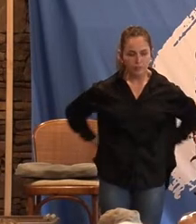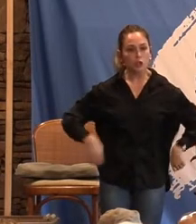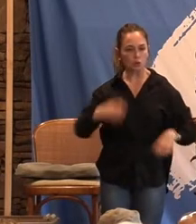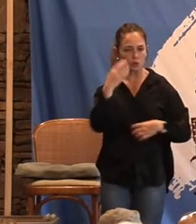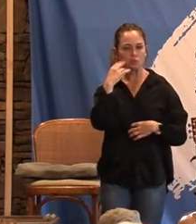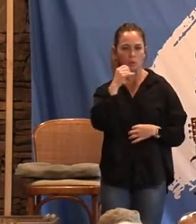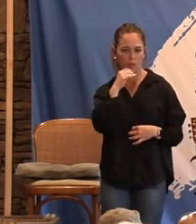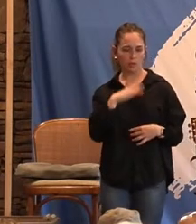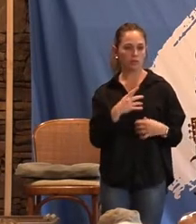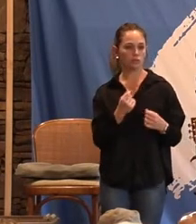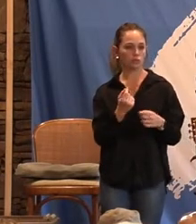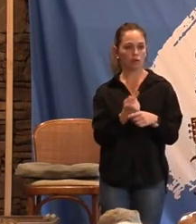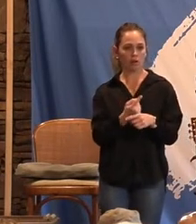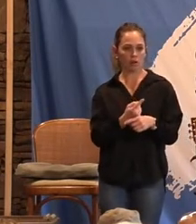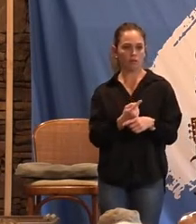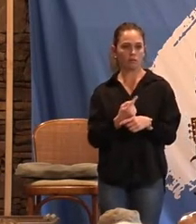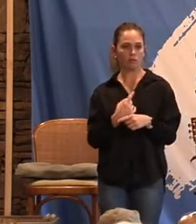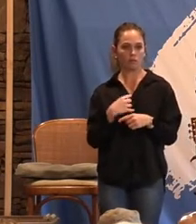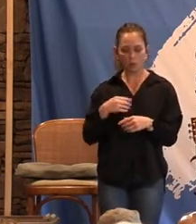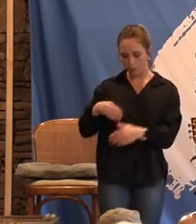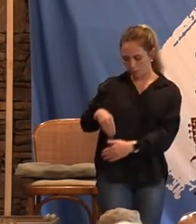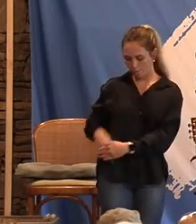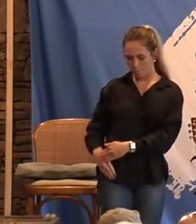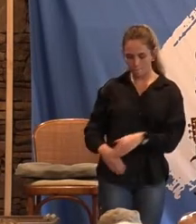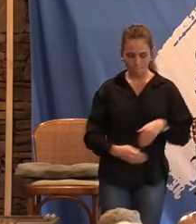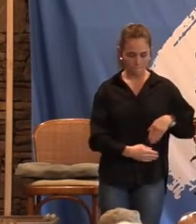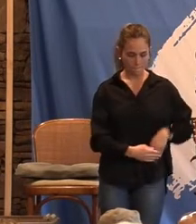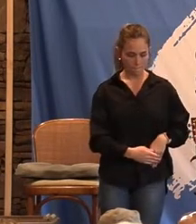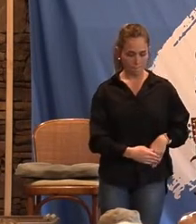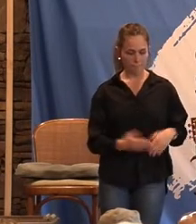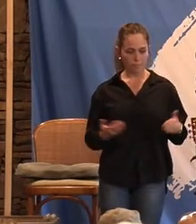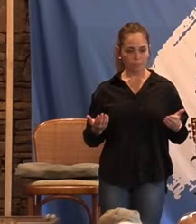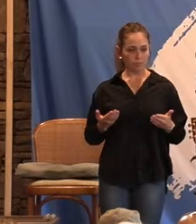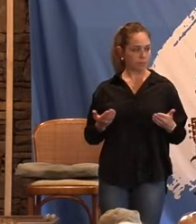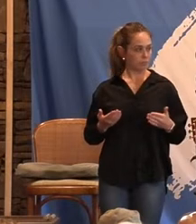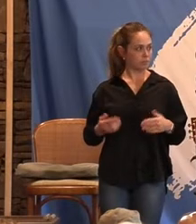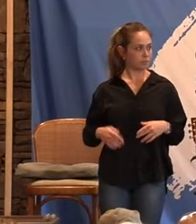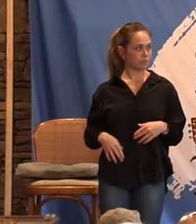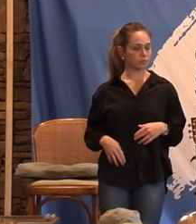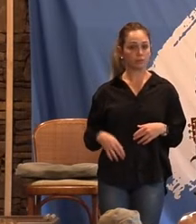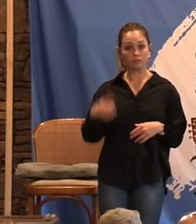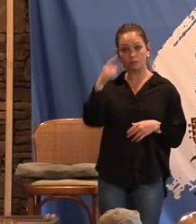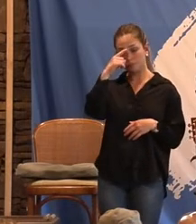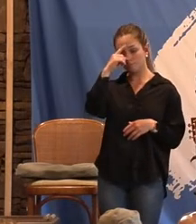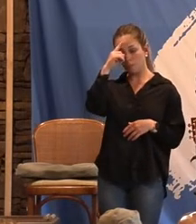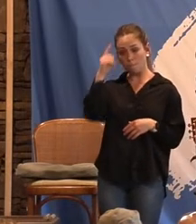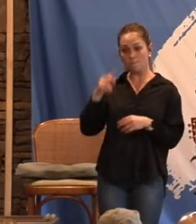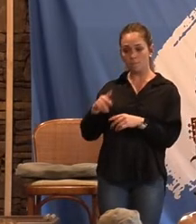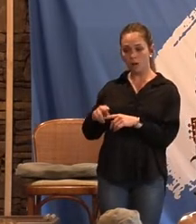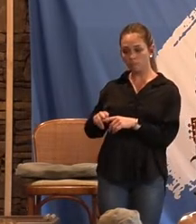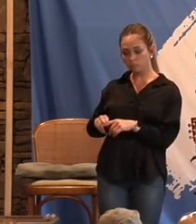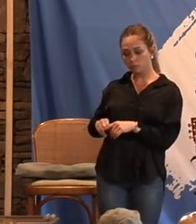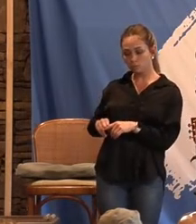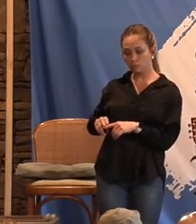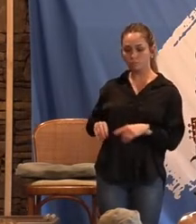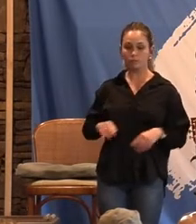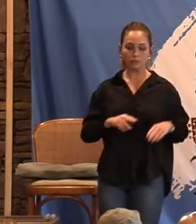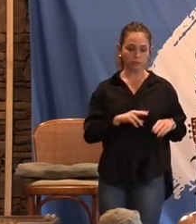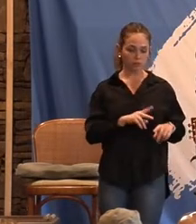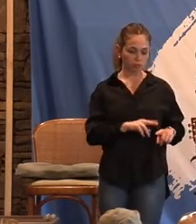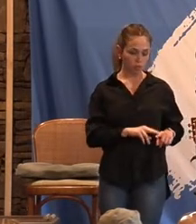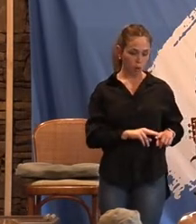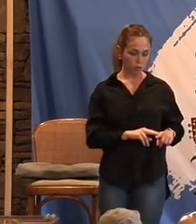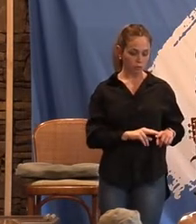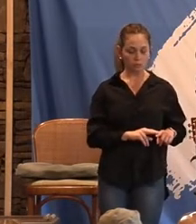do, right? And in the apron pockets, she put in there some black pepper, some salt, some